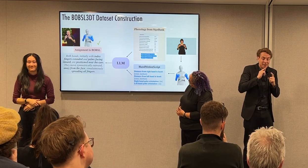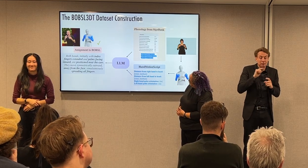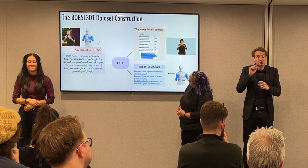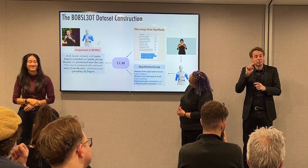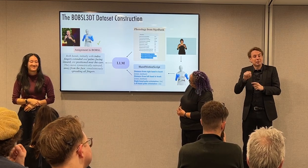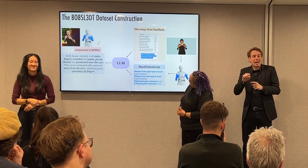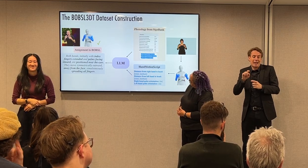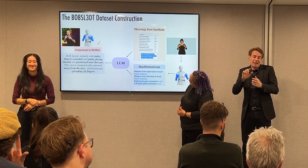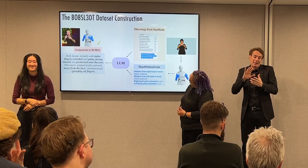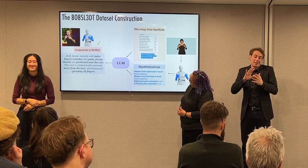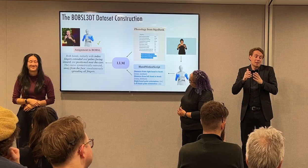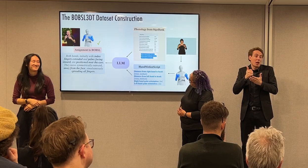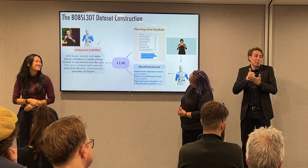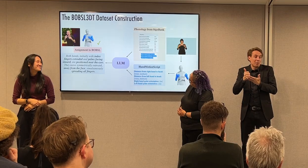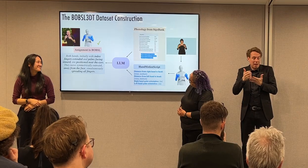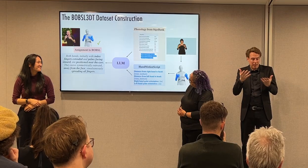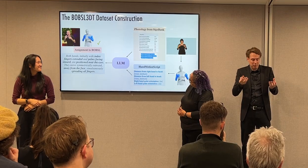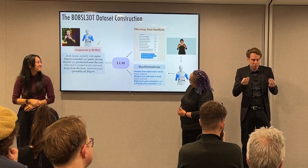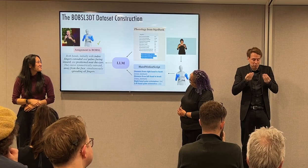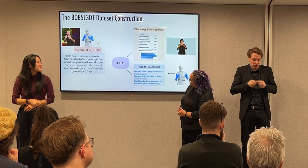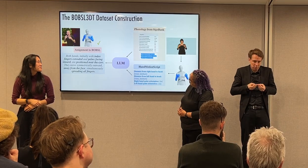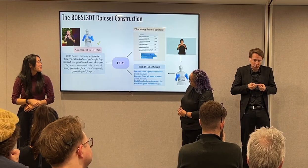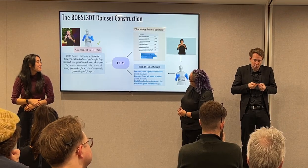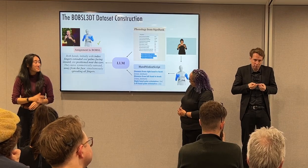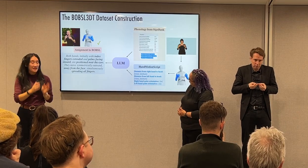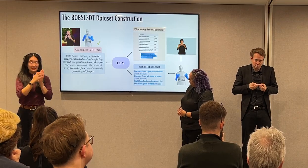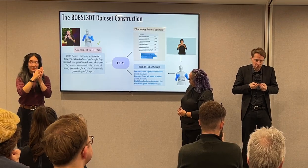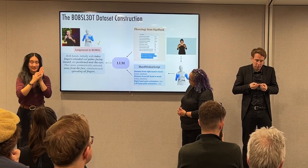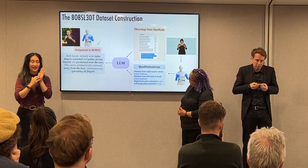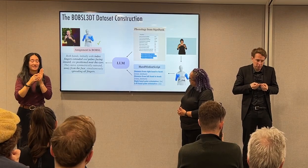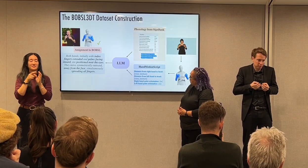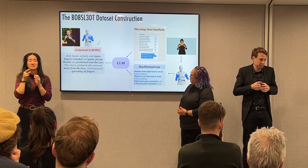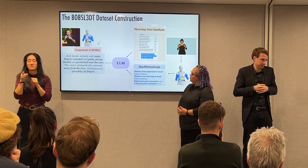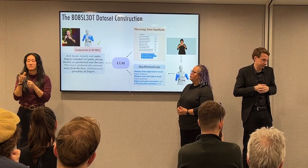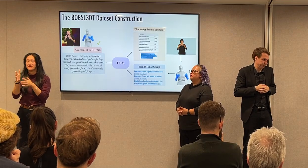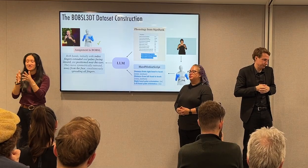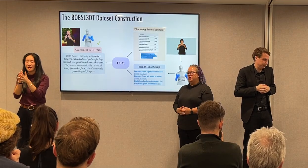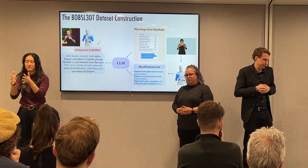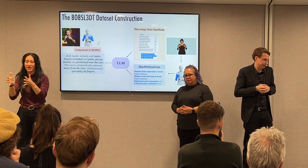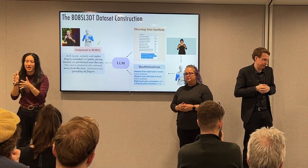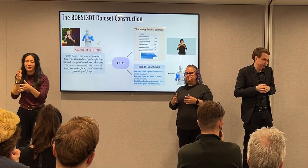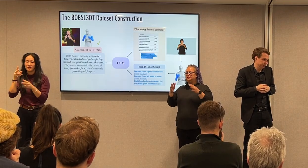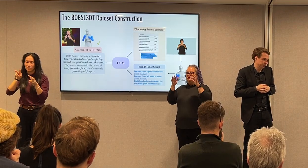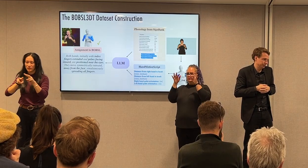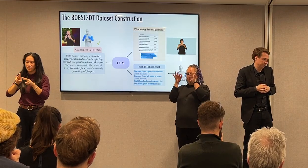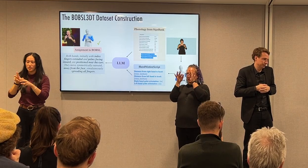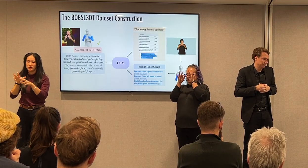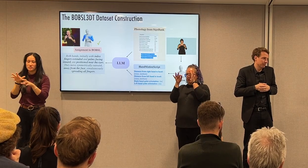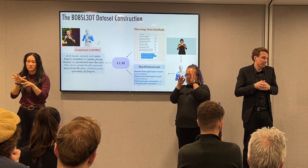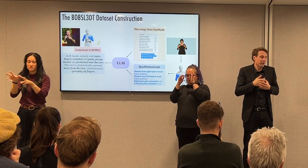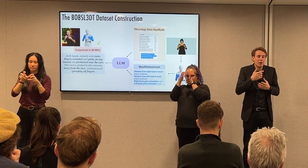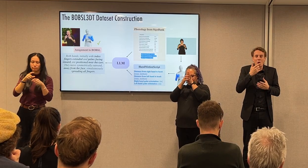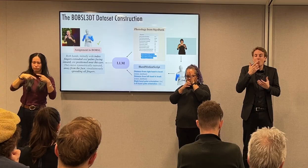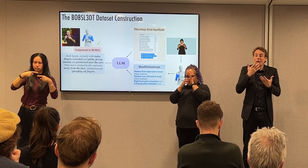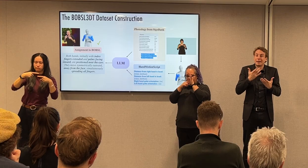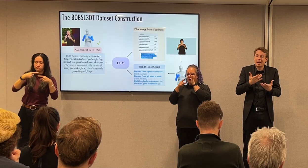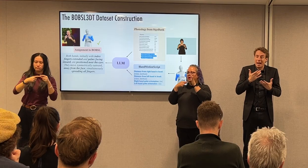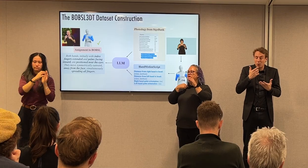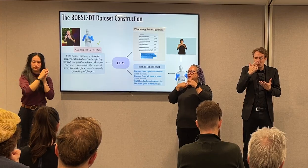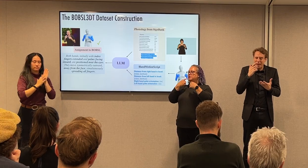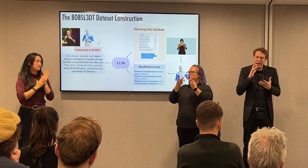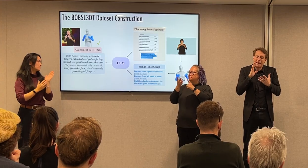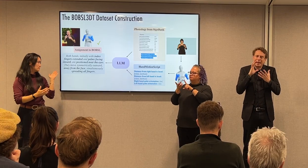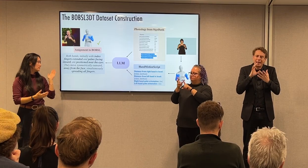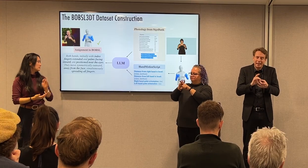So now this text description comes from the sign bank videos, but we can associate them to